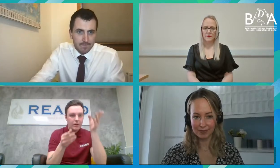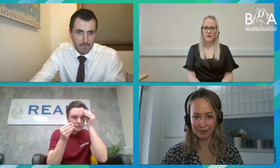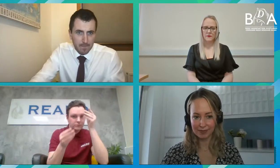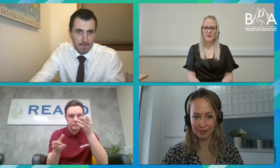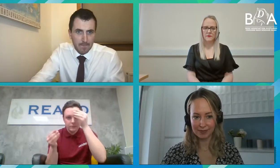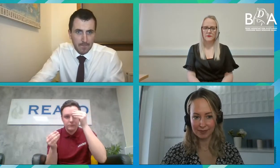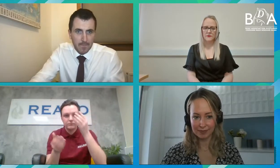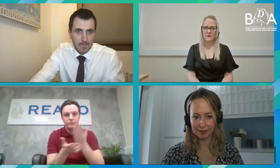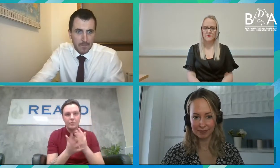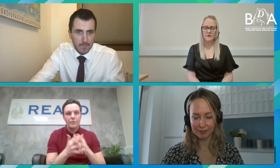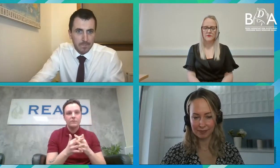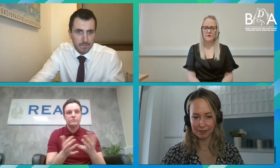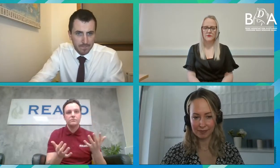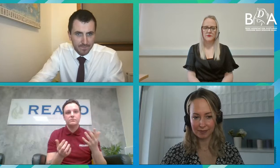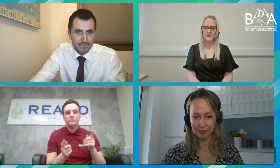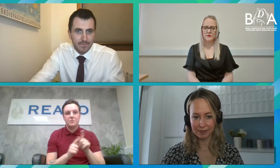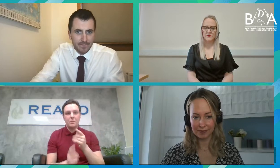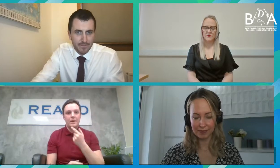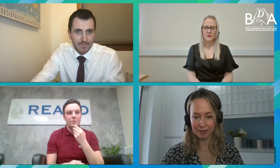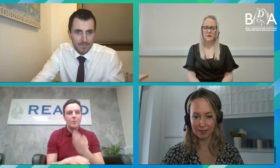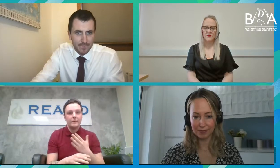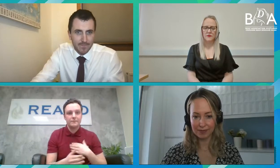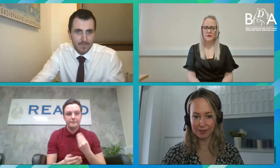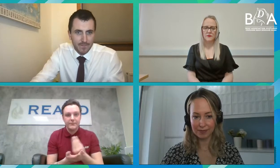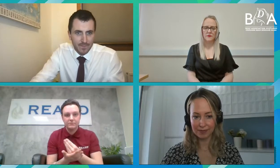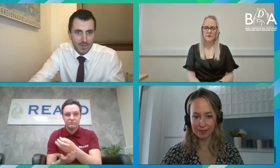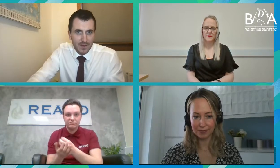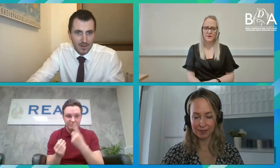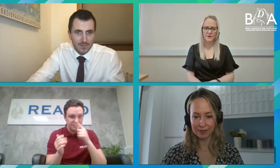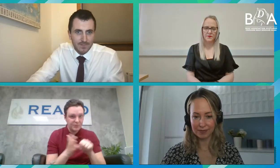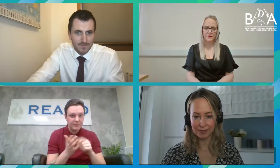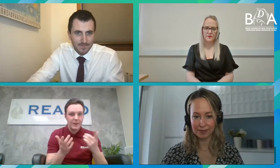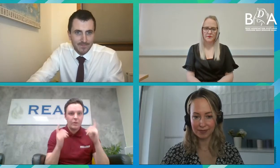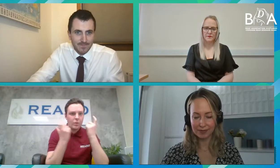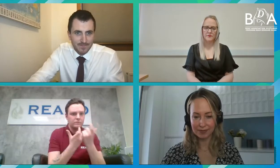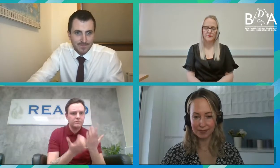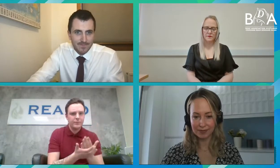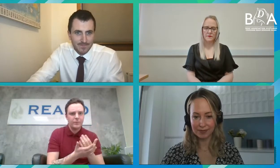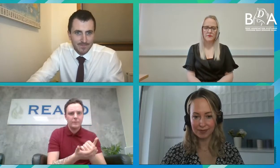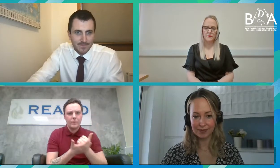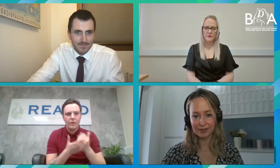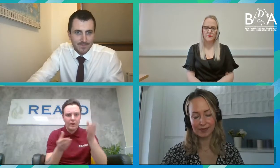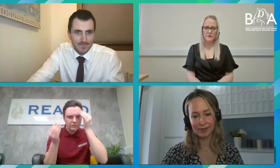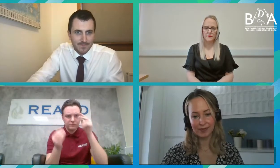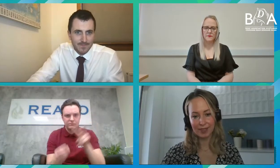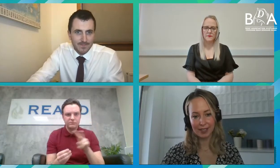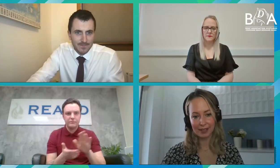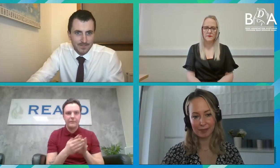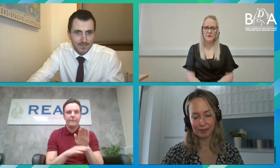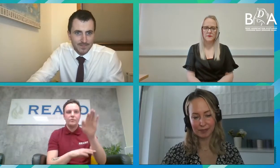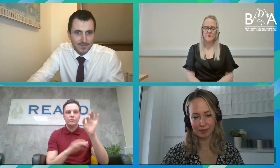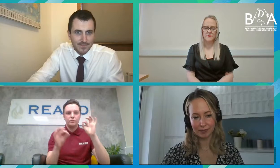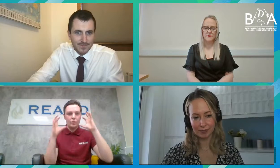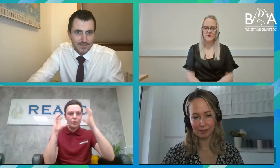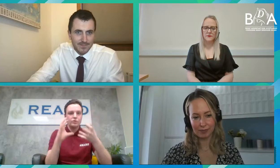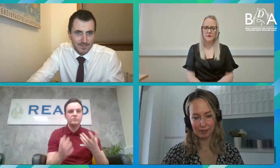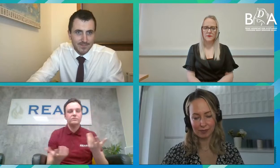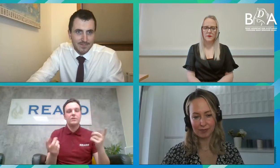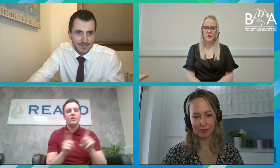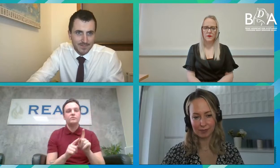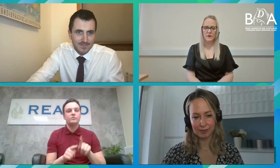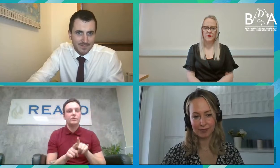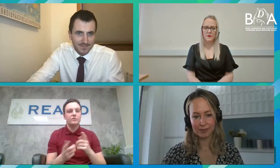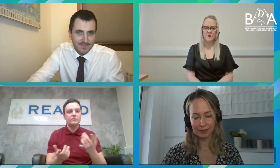an apprenticeship programme? Yeah, I think it's definitely worthwhile because it means that you can educate yourself,